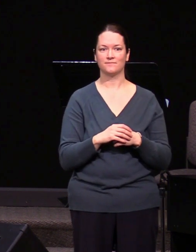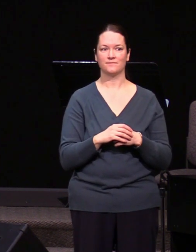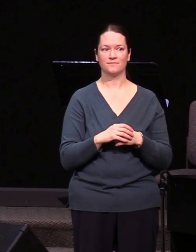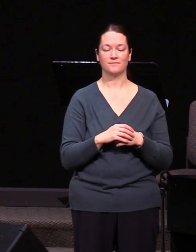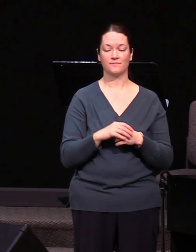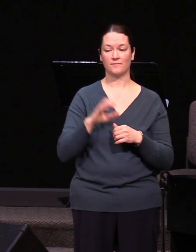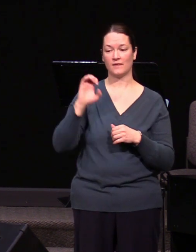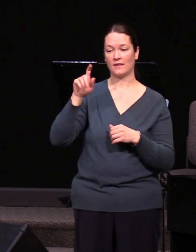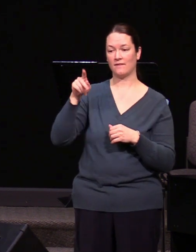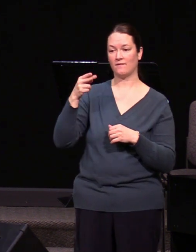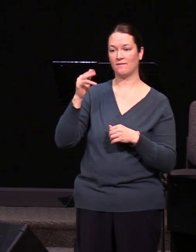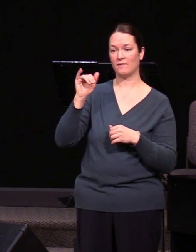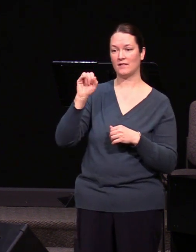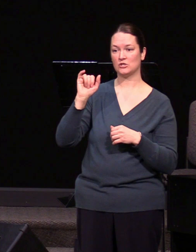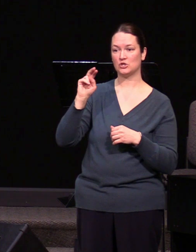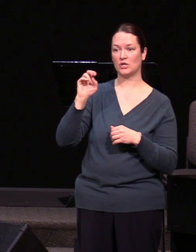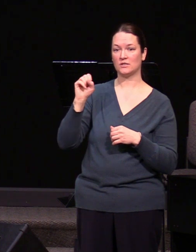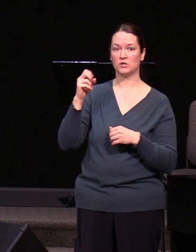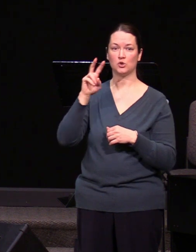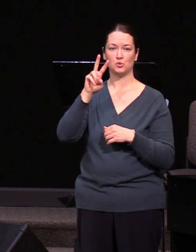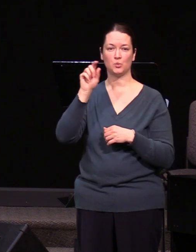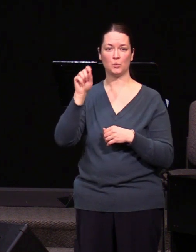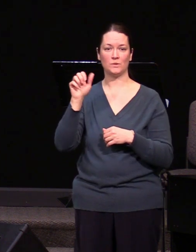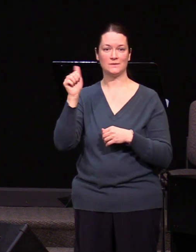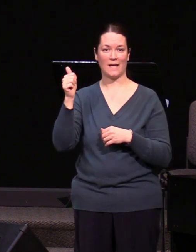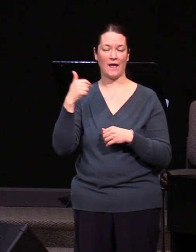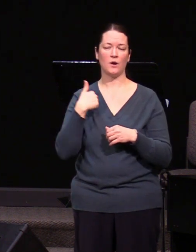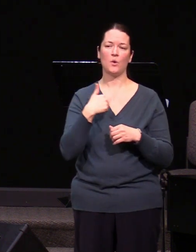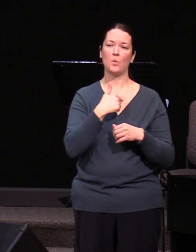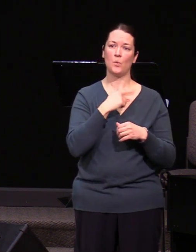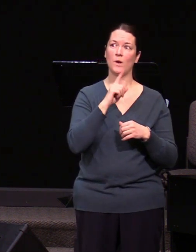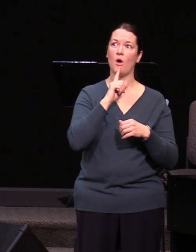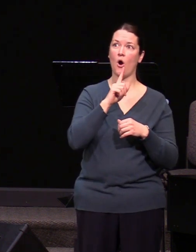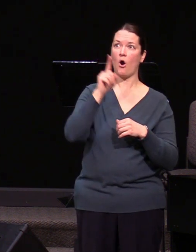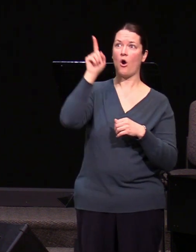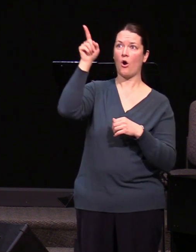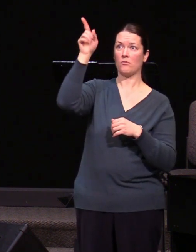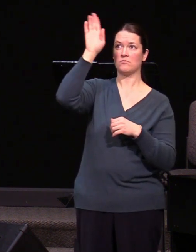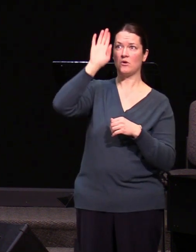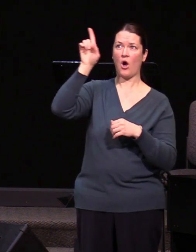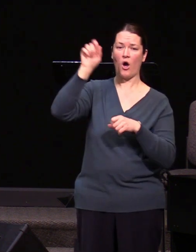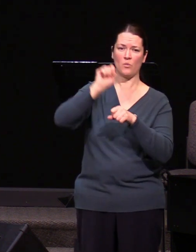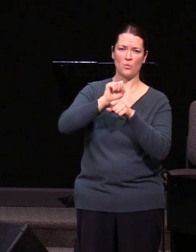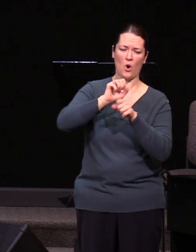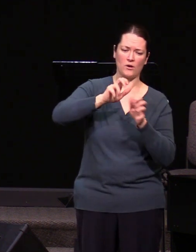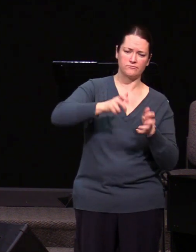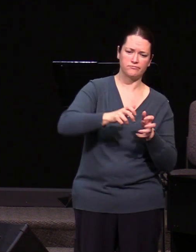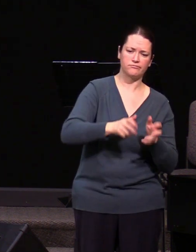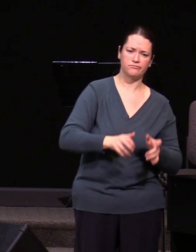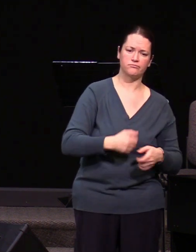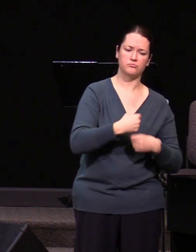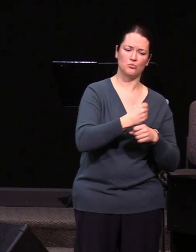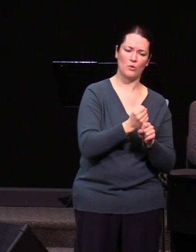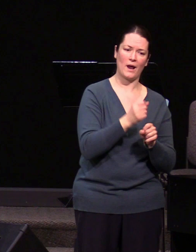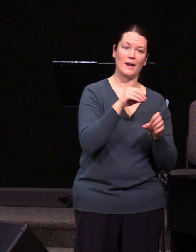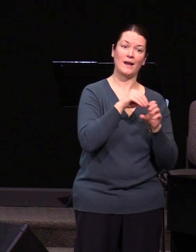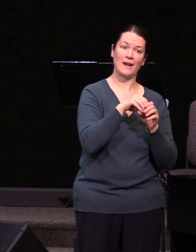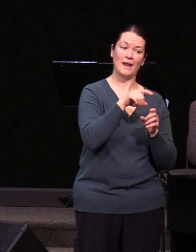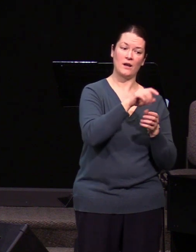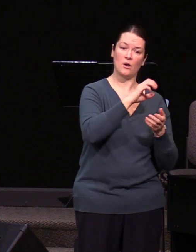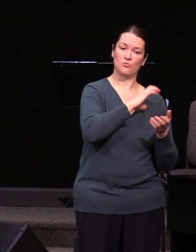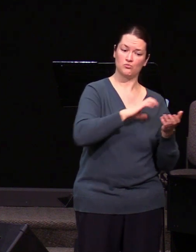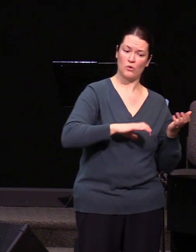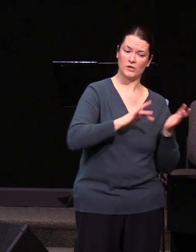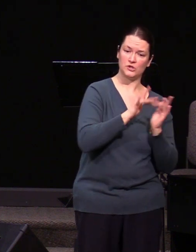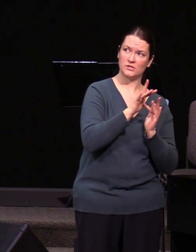Ephesians 2:10 says, "For we are God's handiwork, created in Christ Jesus to do good